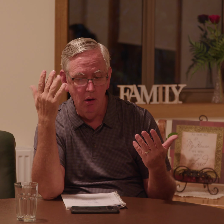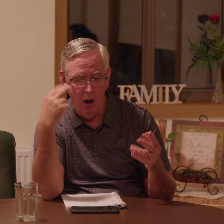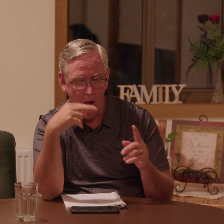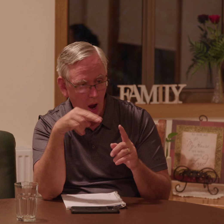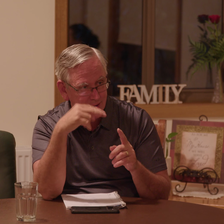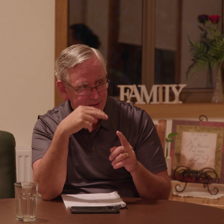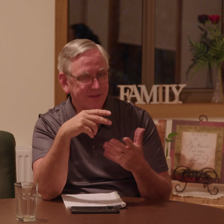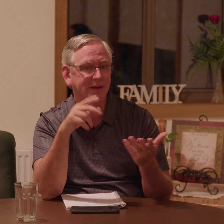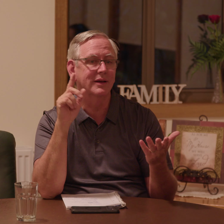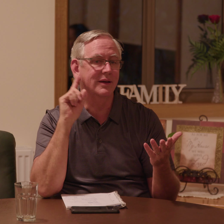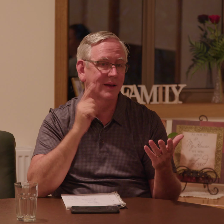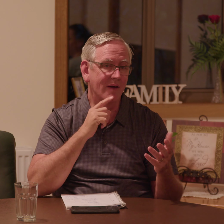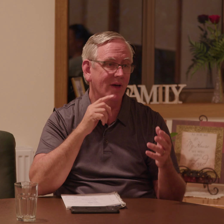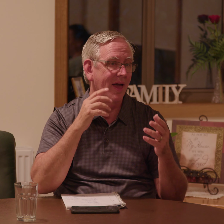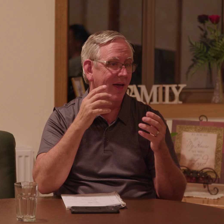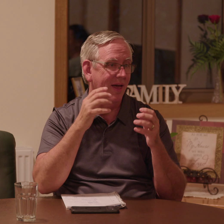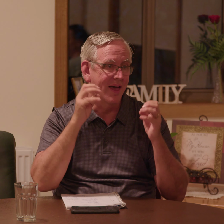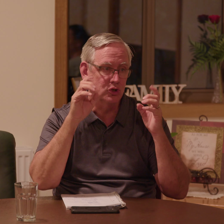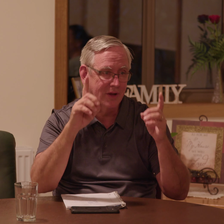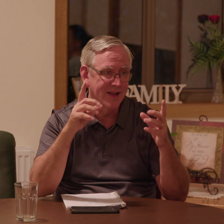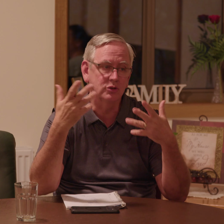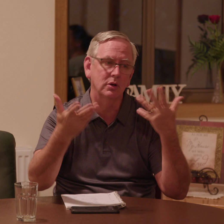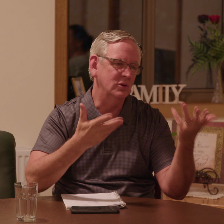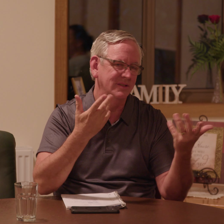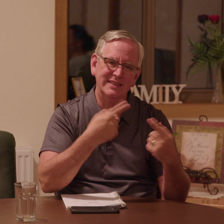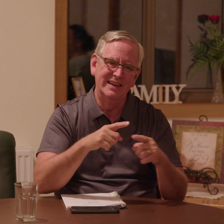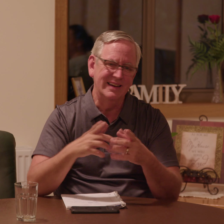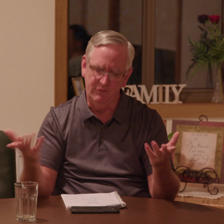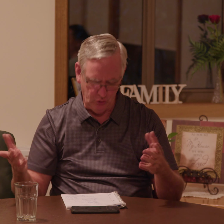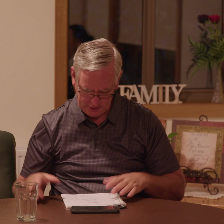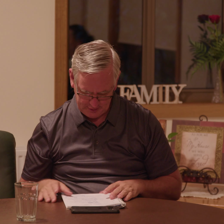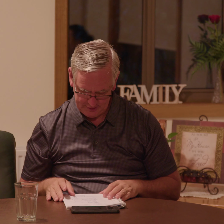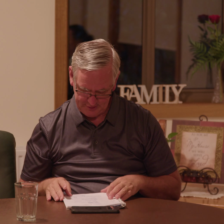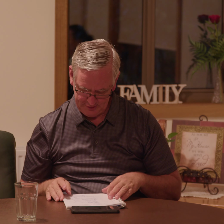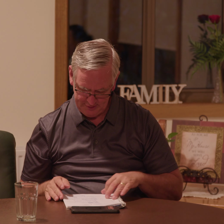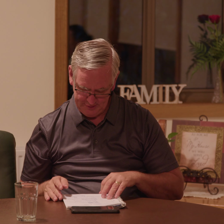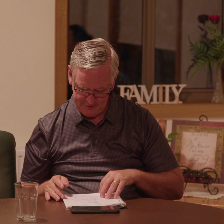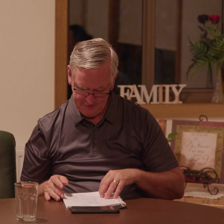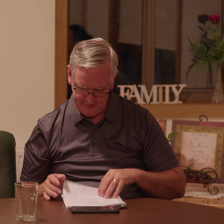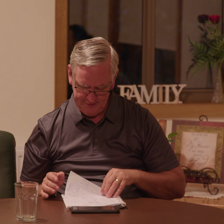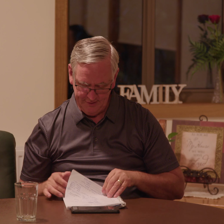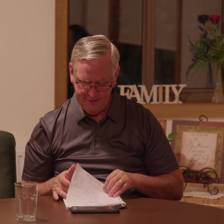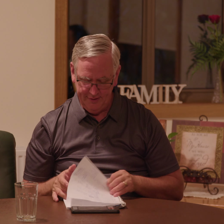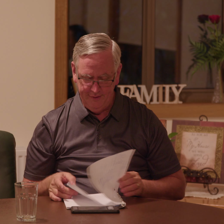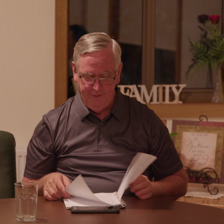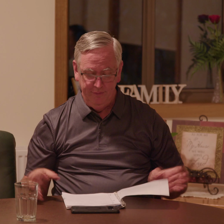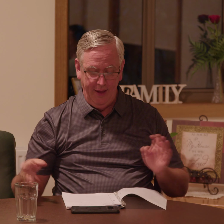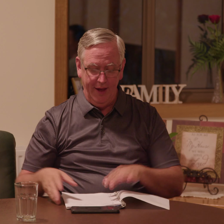blind. There's deaf that are autistic. There's deaf that have educational issues. There's all kinds of variety